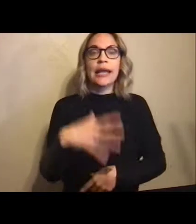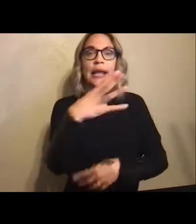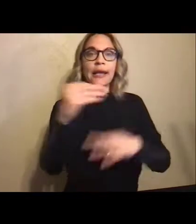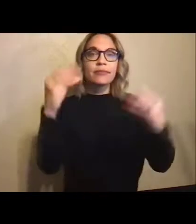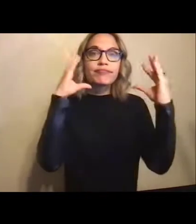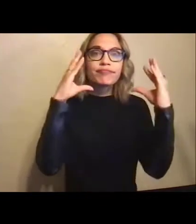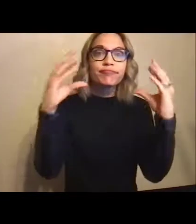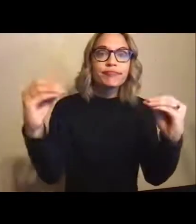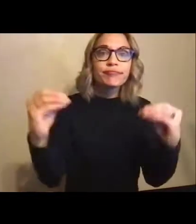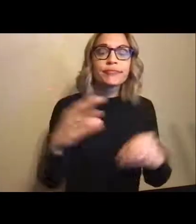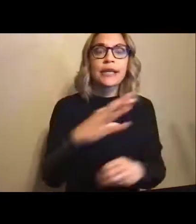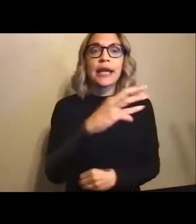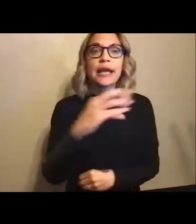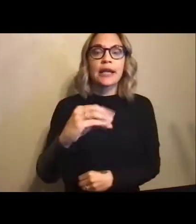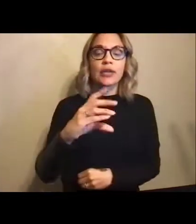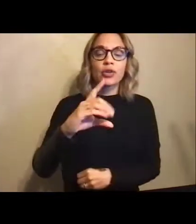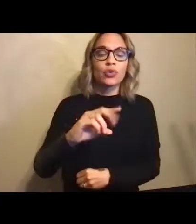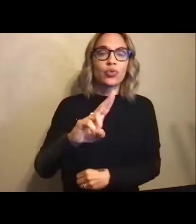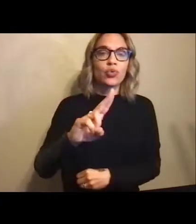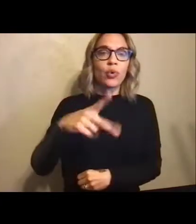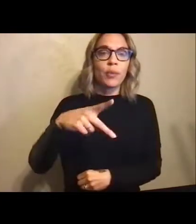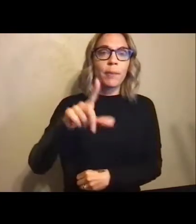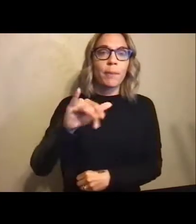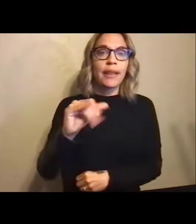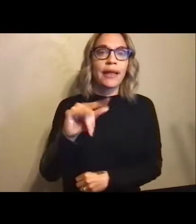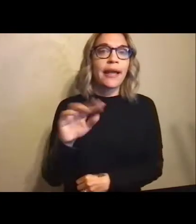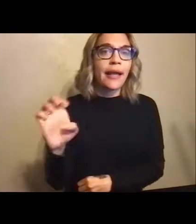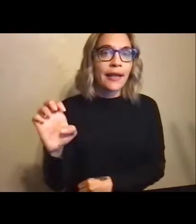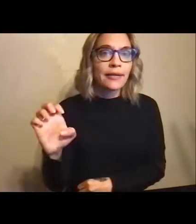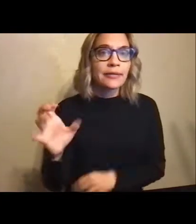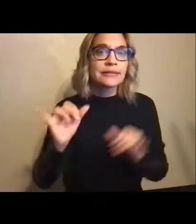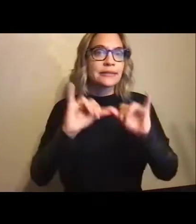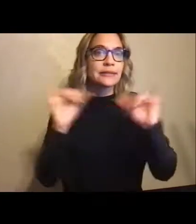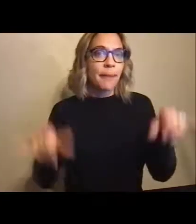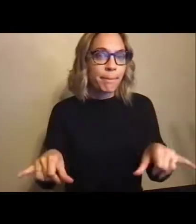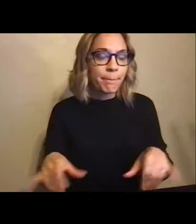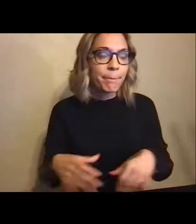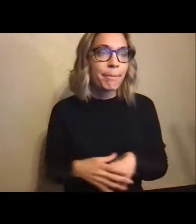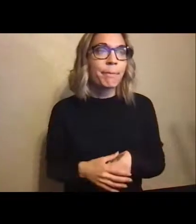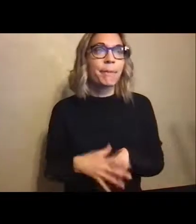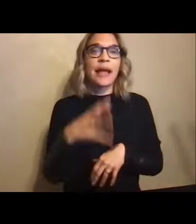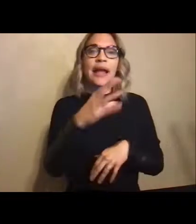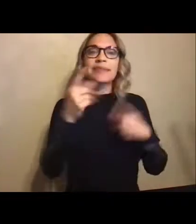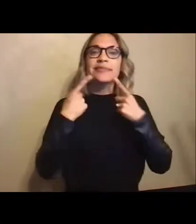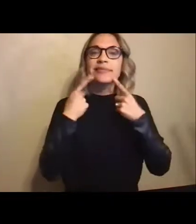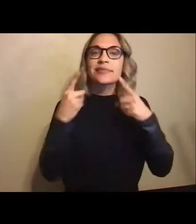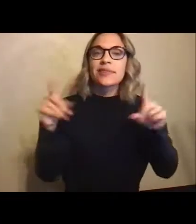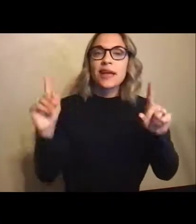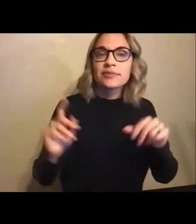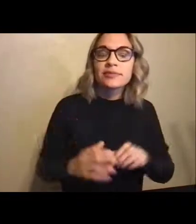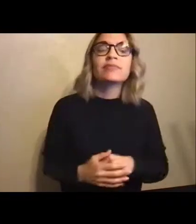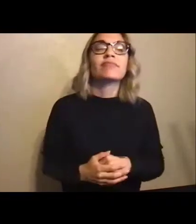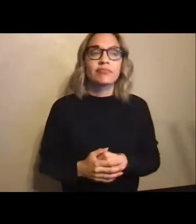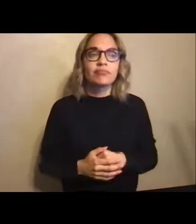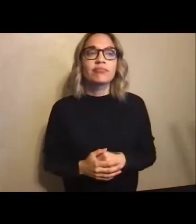I am able to train people and teach individuals and duplicate